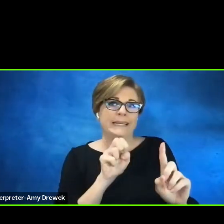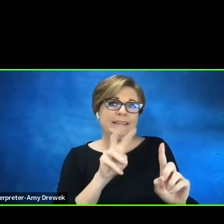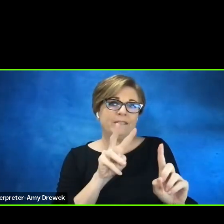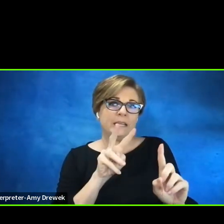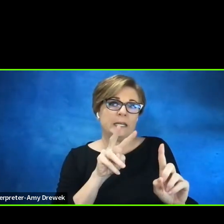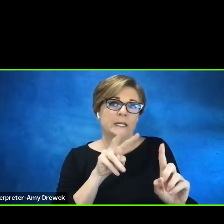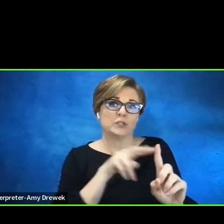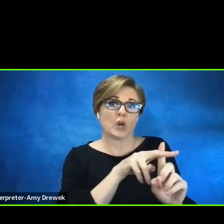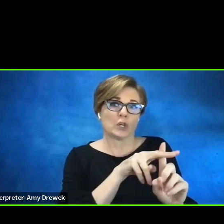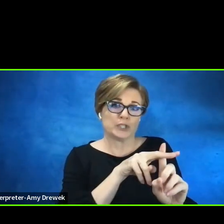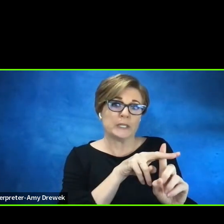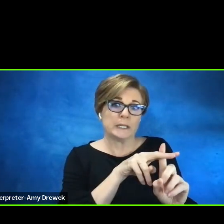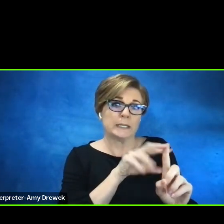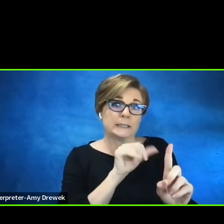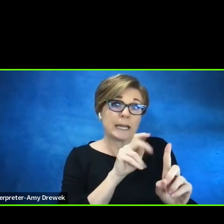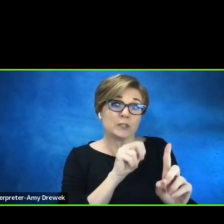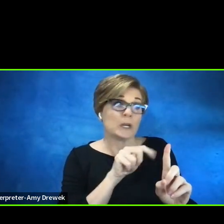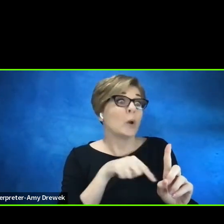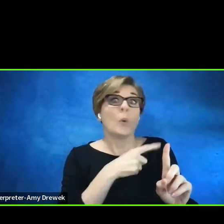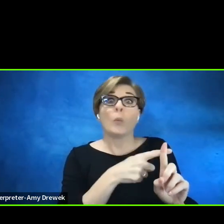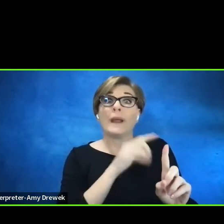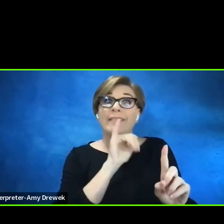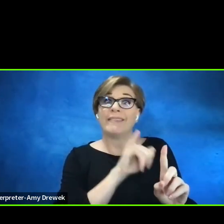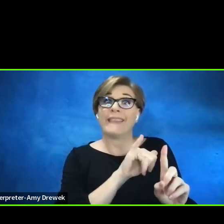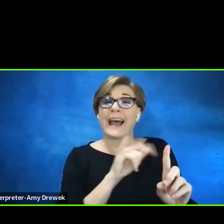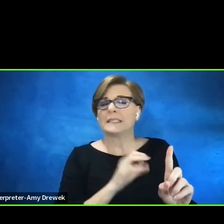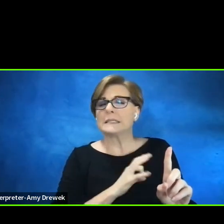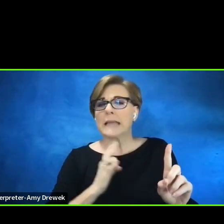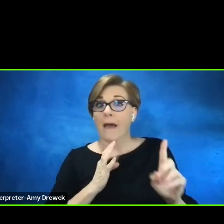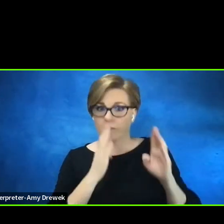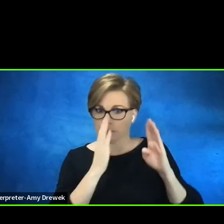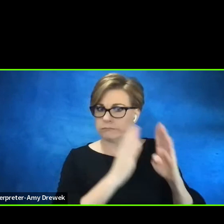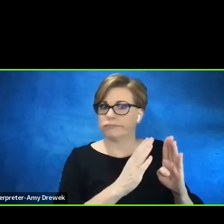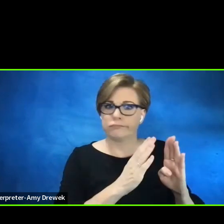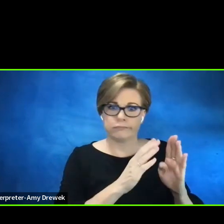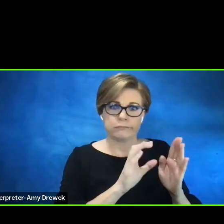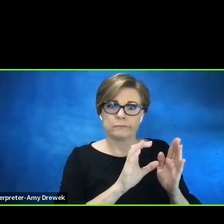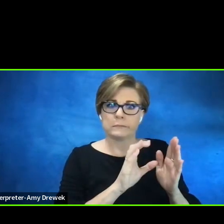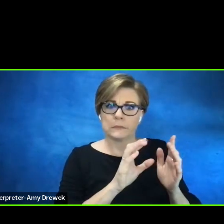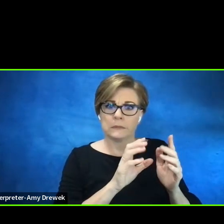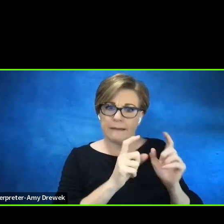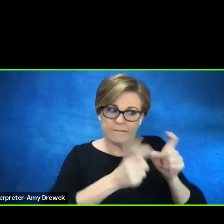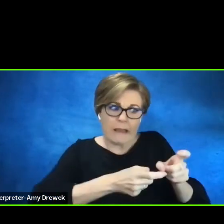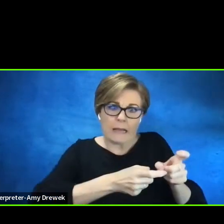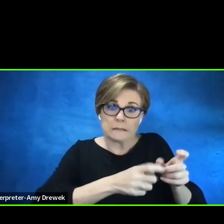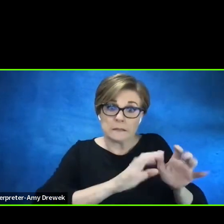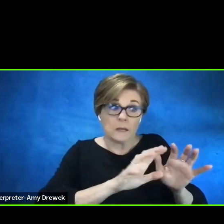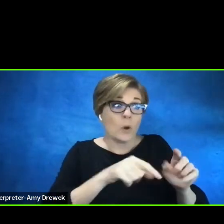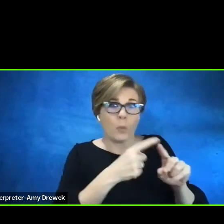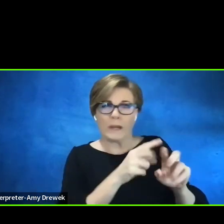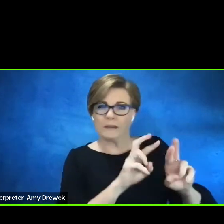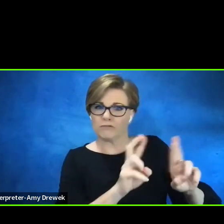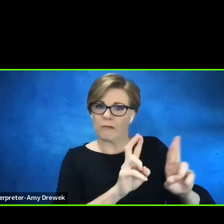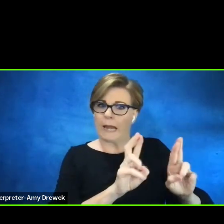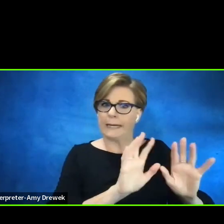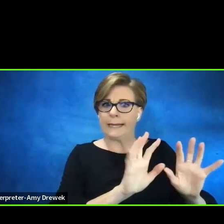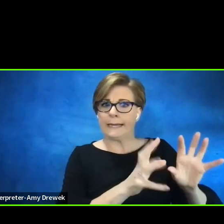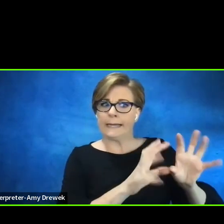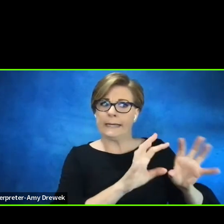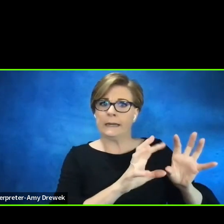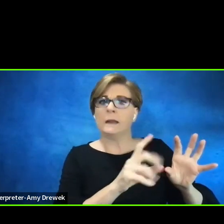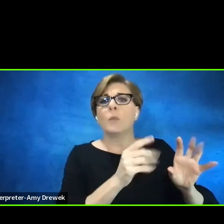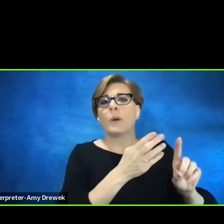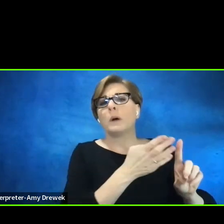EV charging station is completed or is in a stage that we can move the